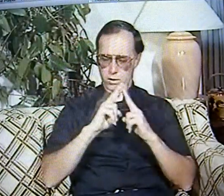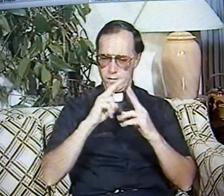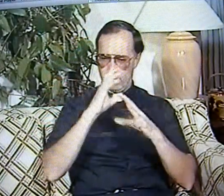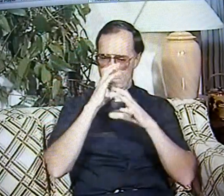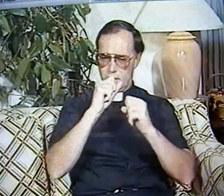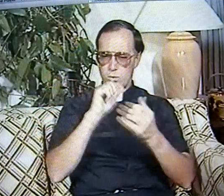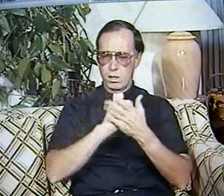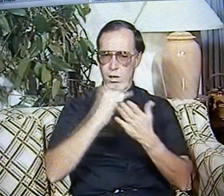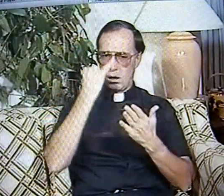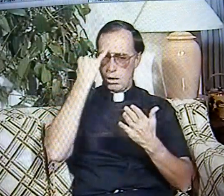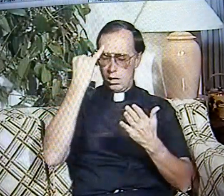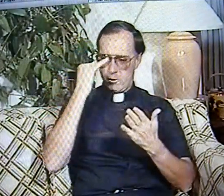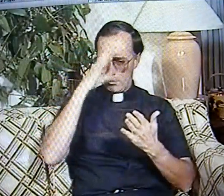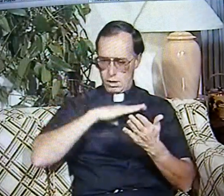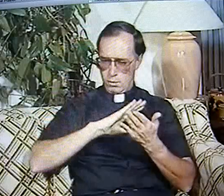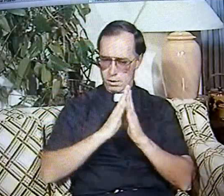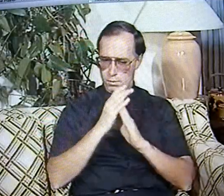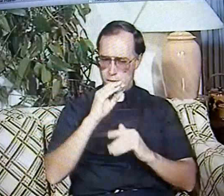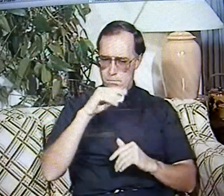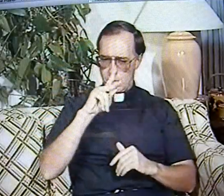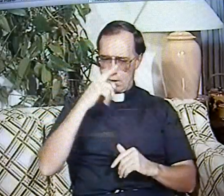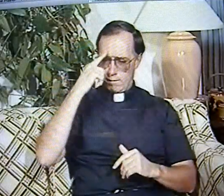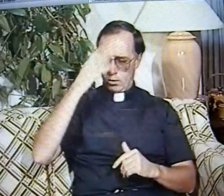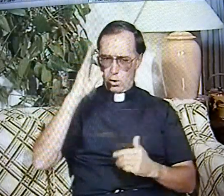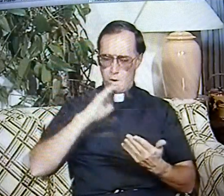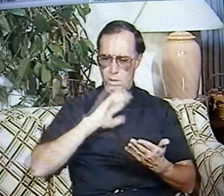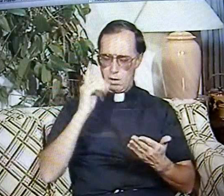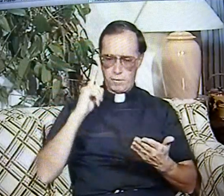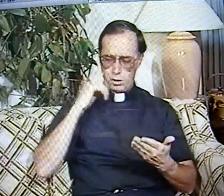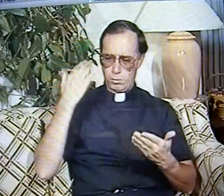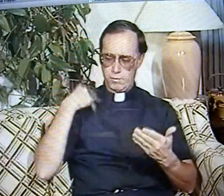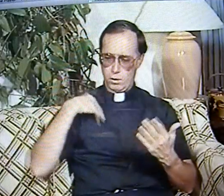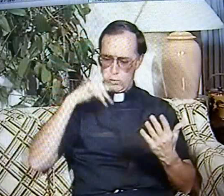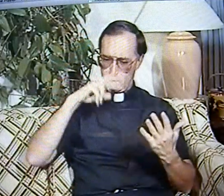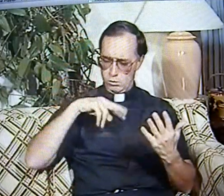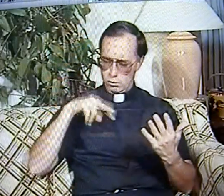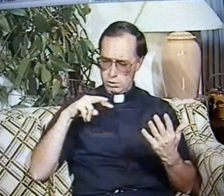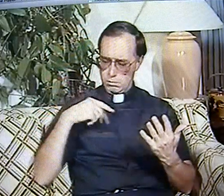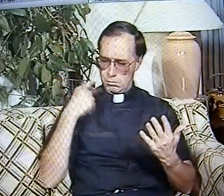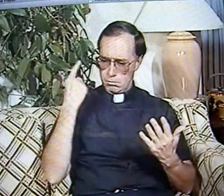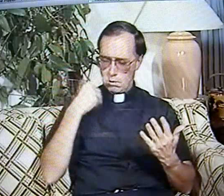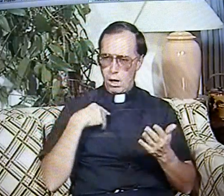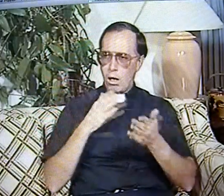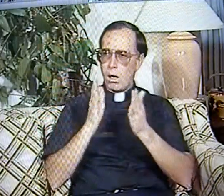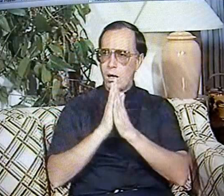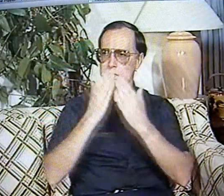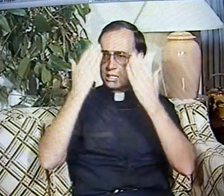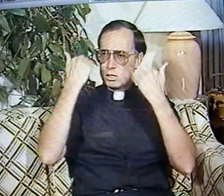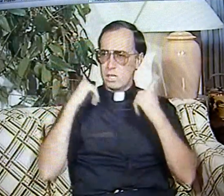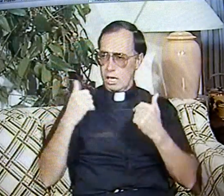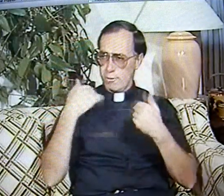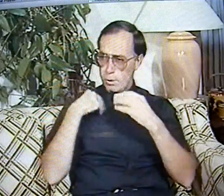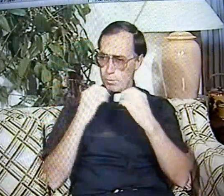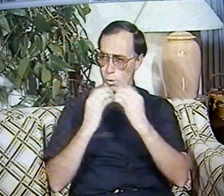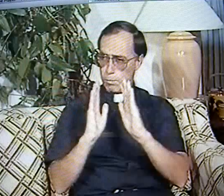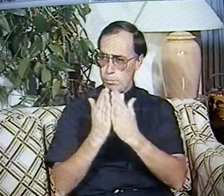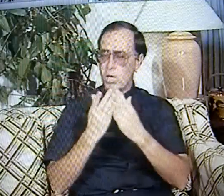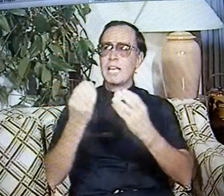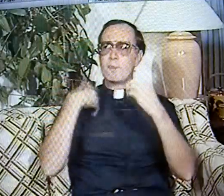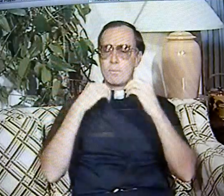At that age, I was extremely interested in the thought of becoming a monk, and